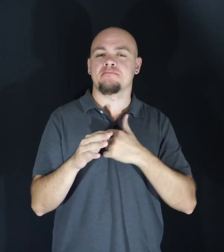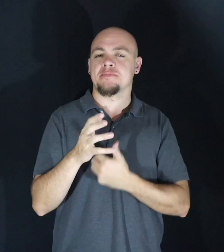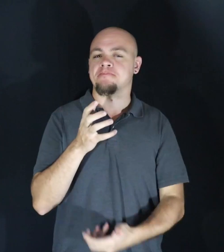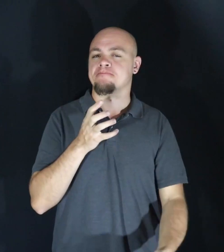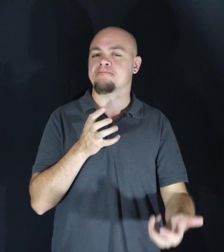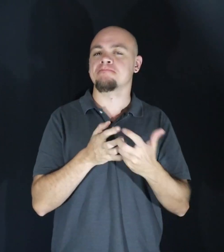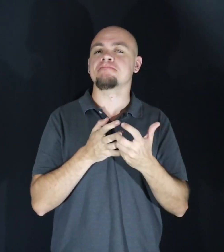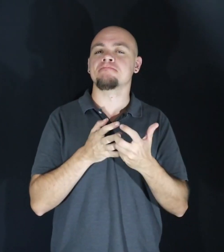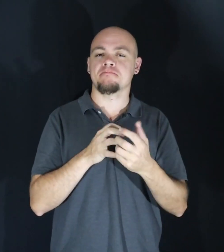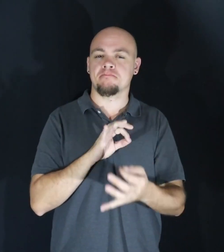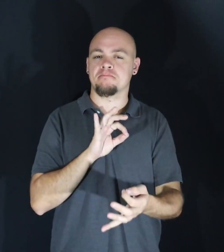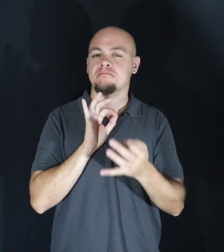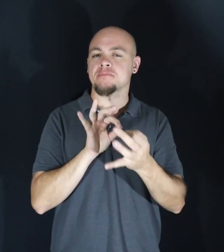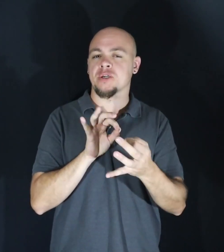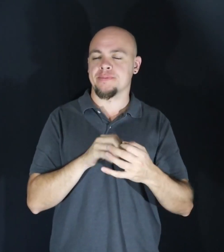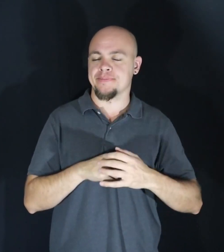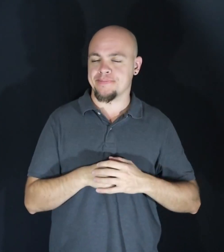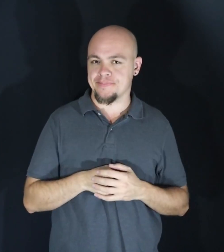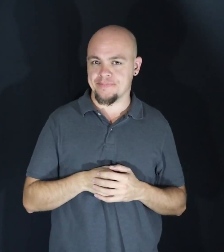properly attuned.